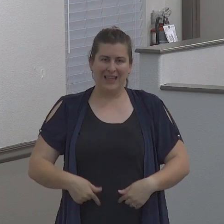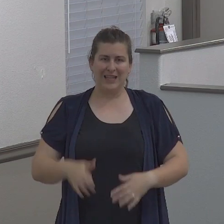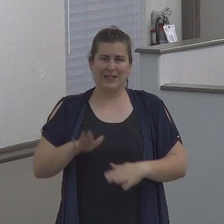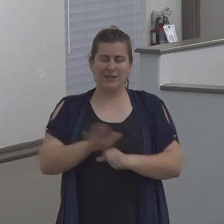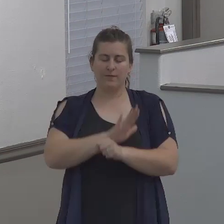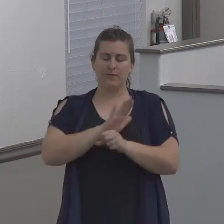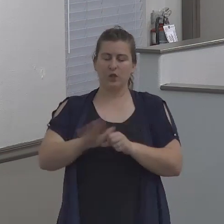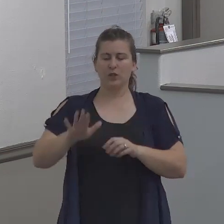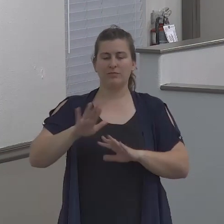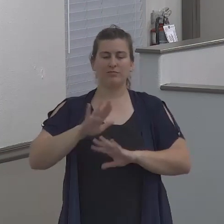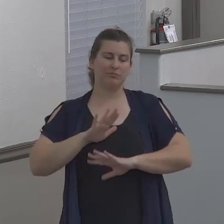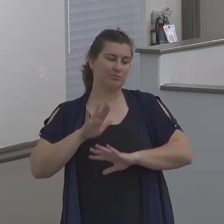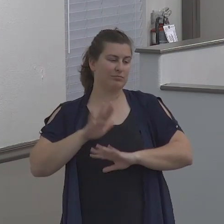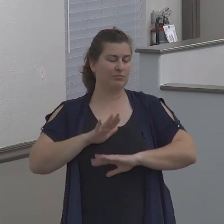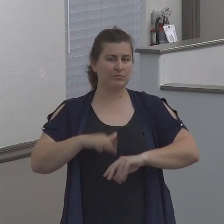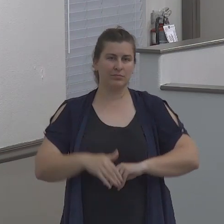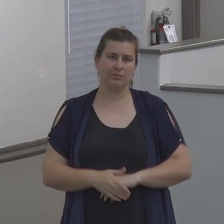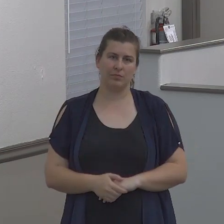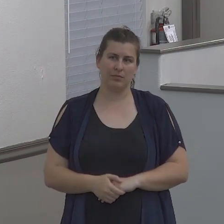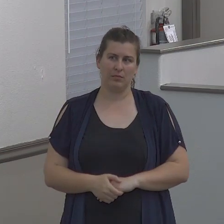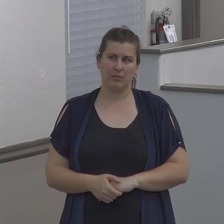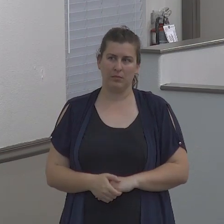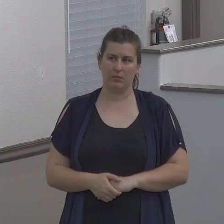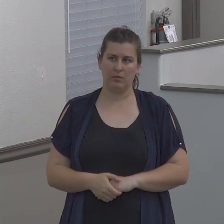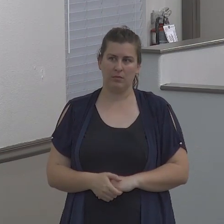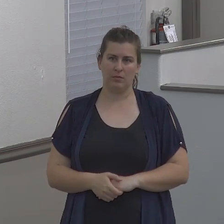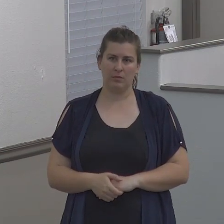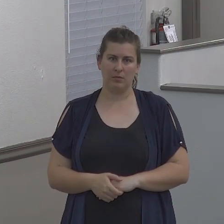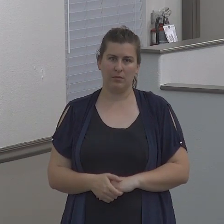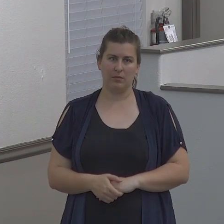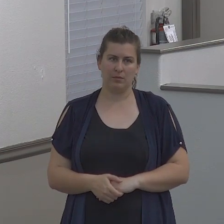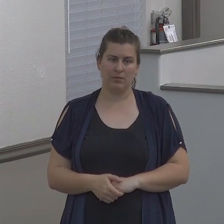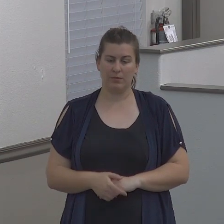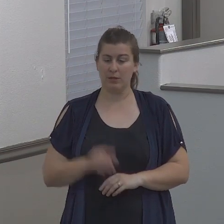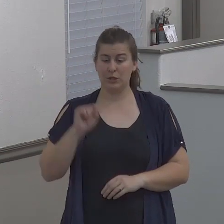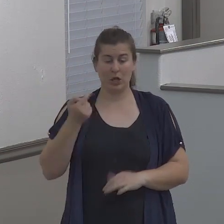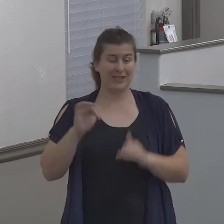kill you when their belly is full.